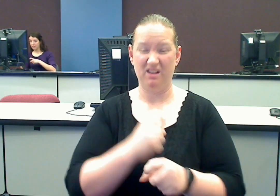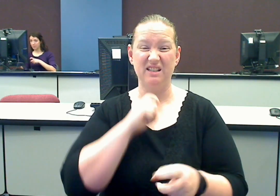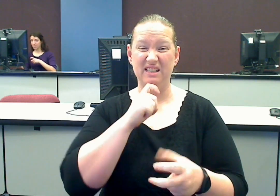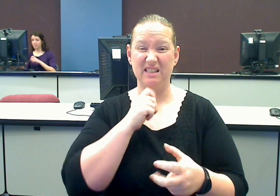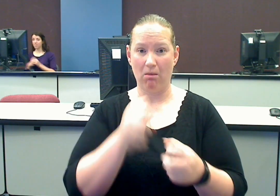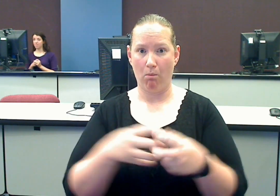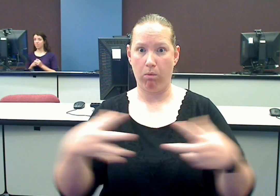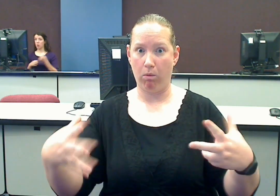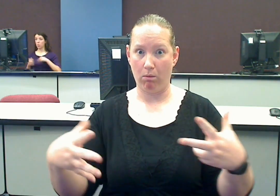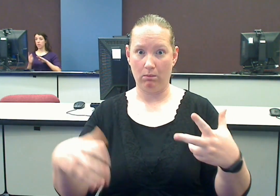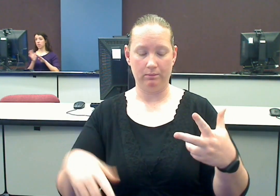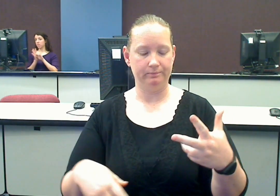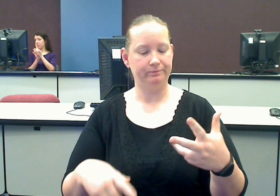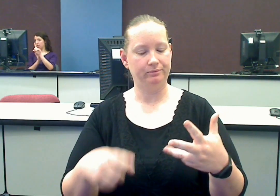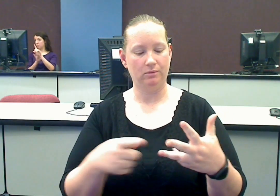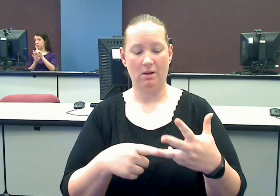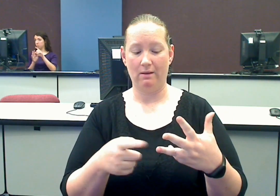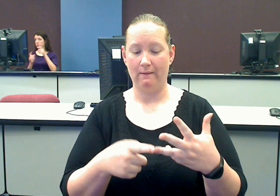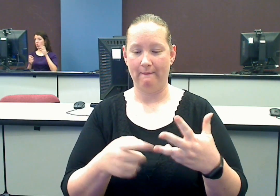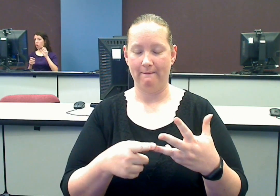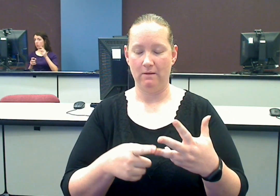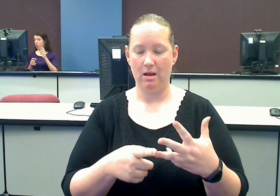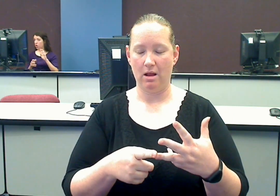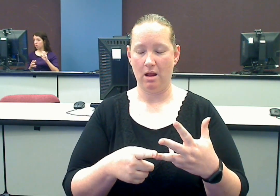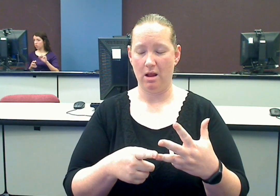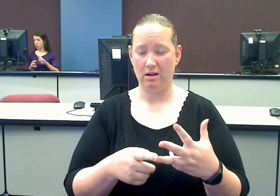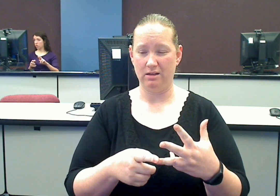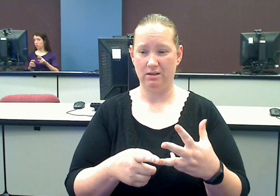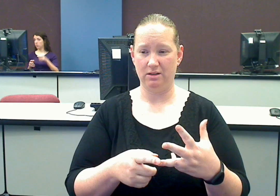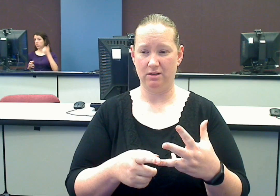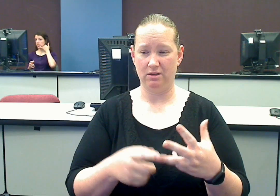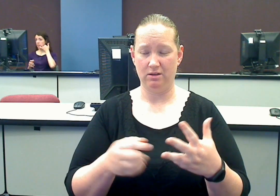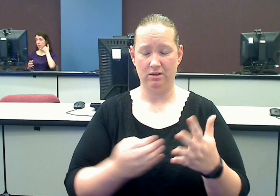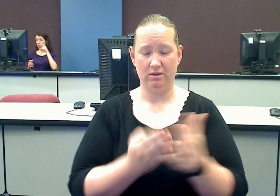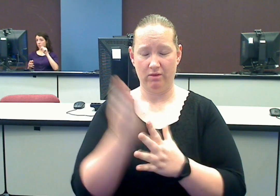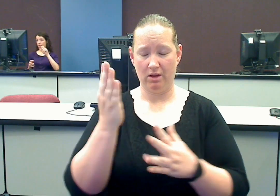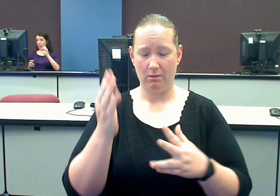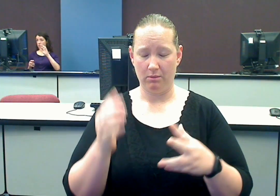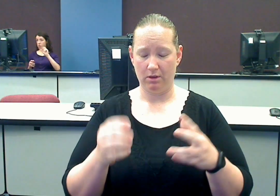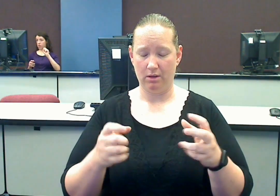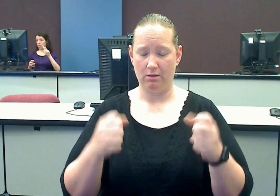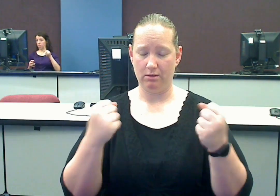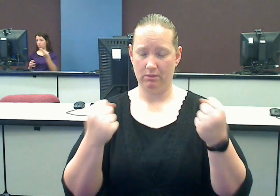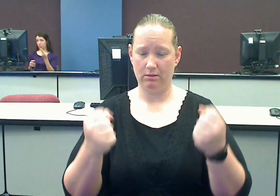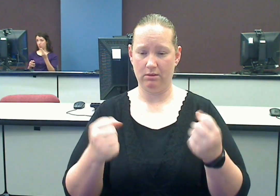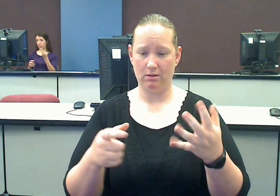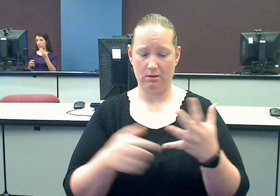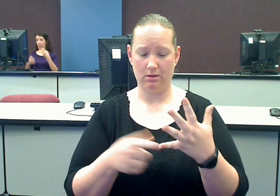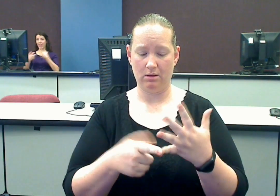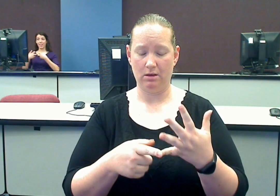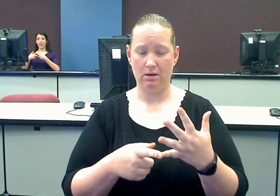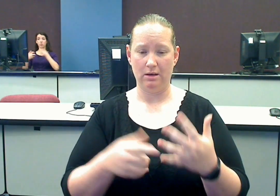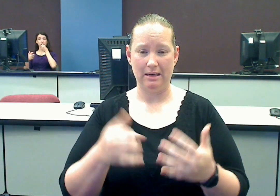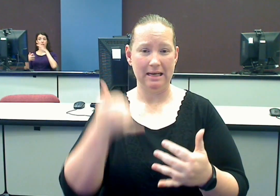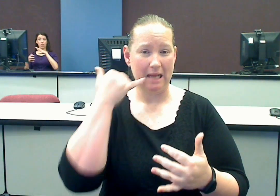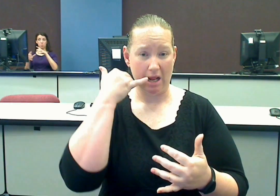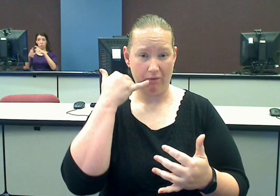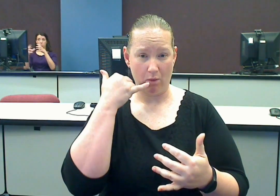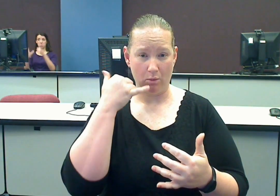We developed the automobile, telephone and telegraph, the electric light bulb,